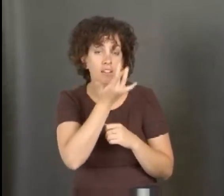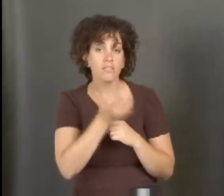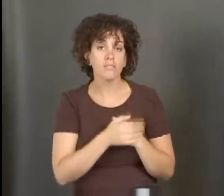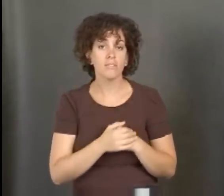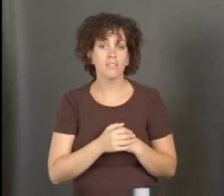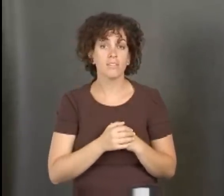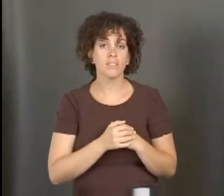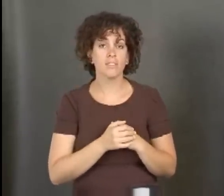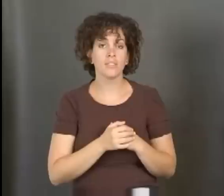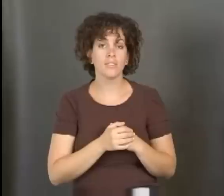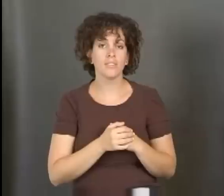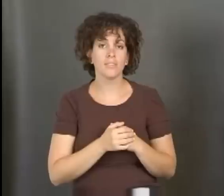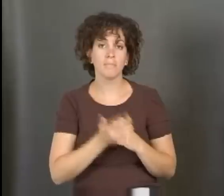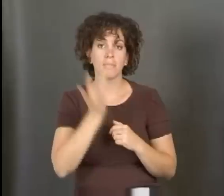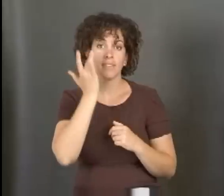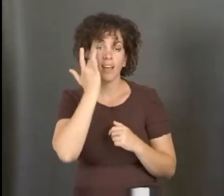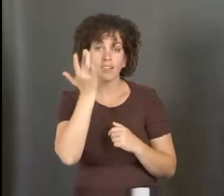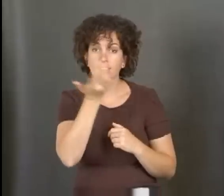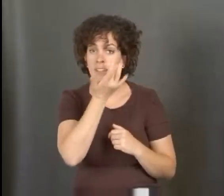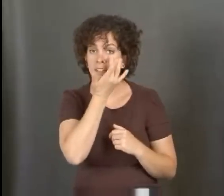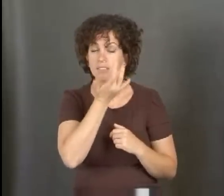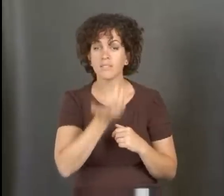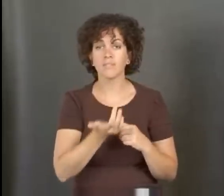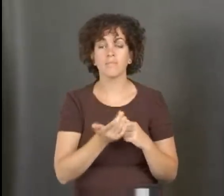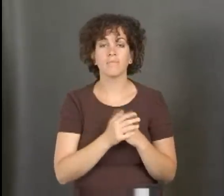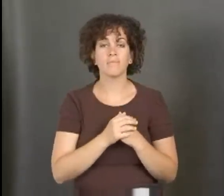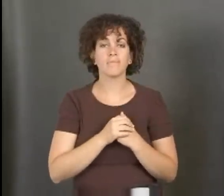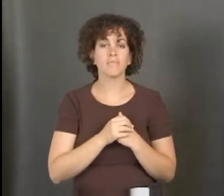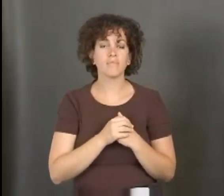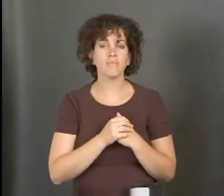Someone might also wear contacts. Contacts.